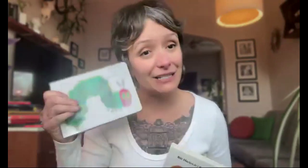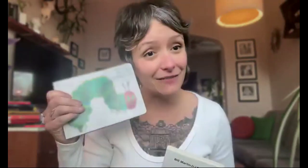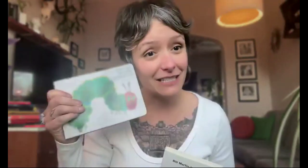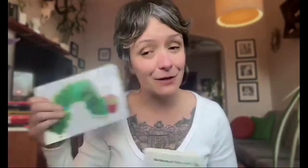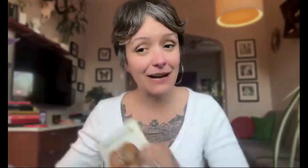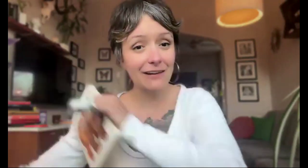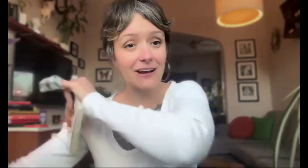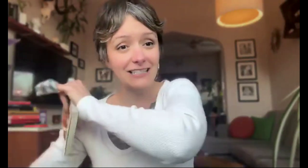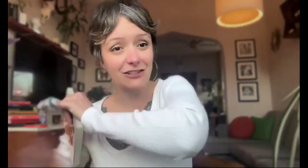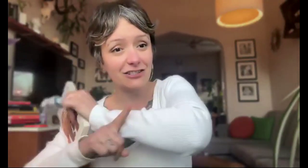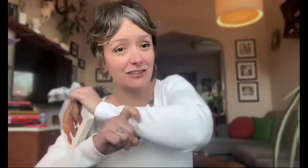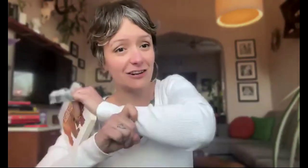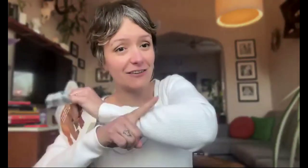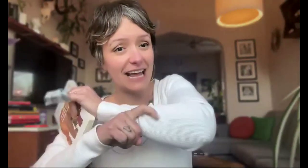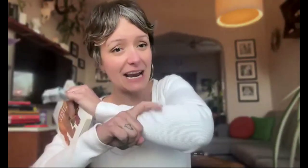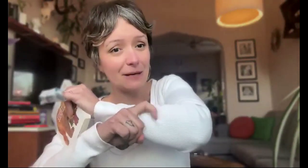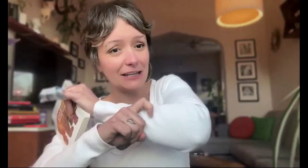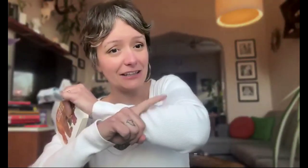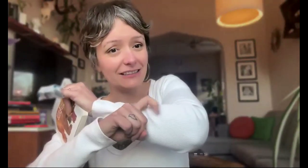do love this book. Ready, friends? So you know, caterpillar.